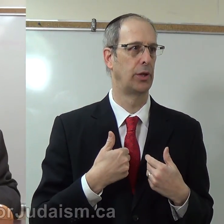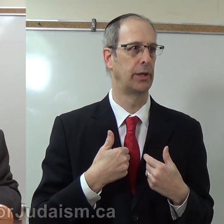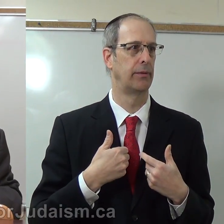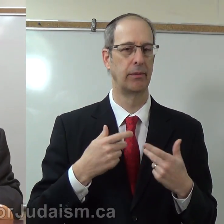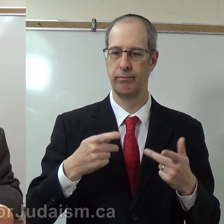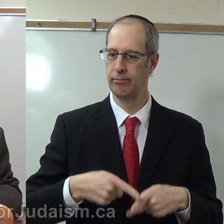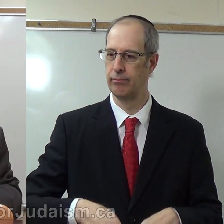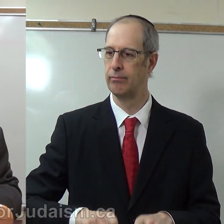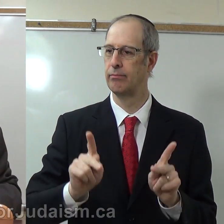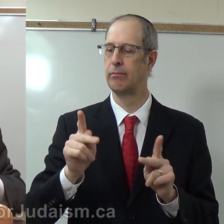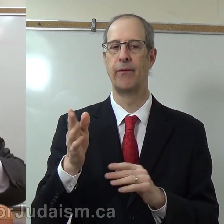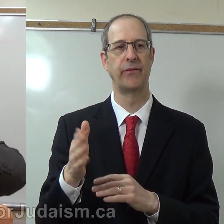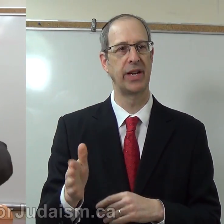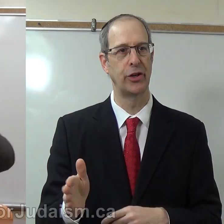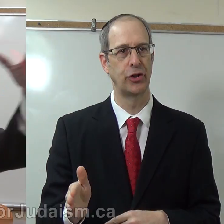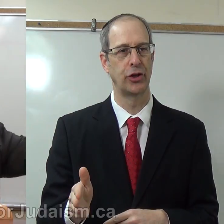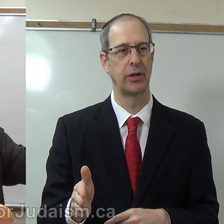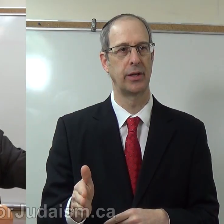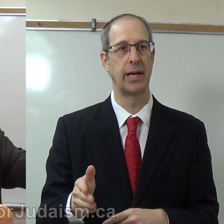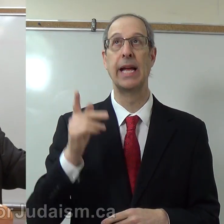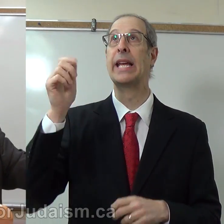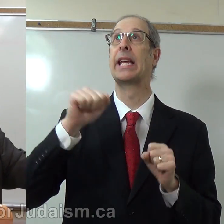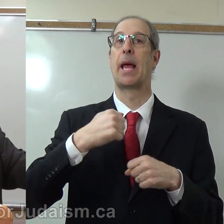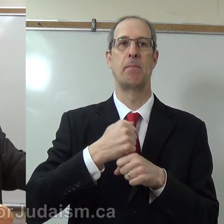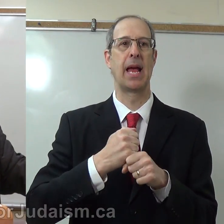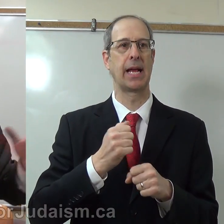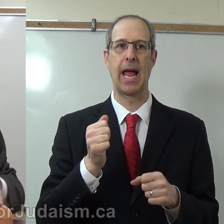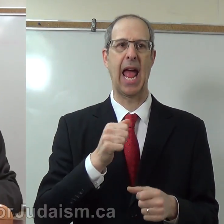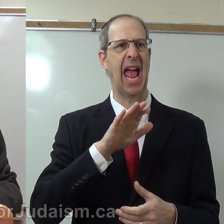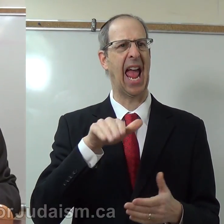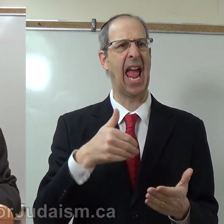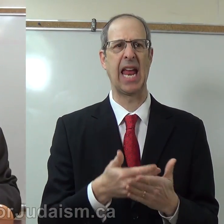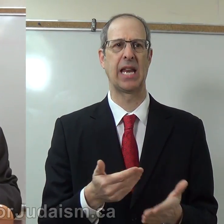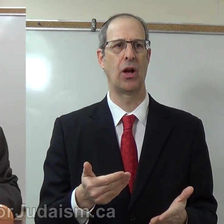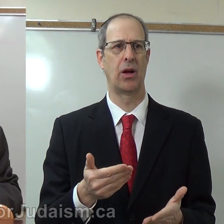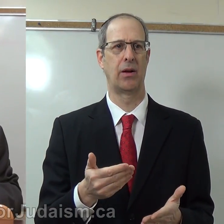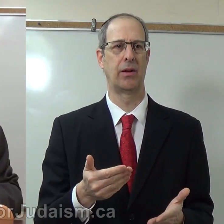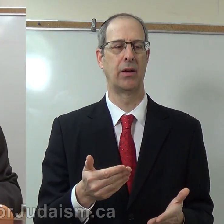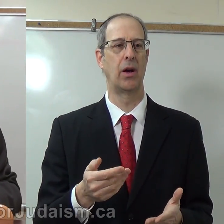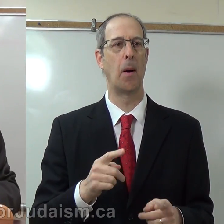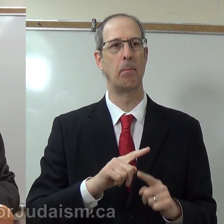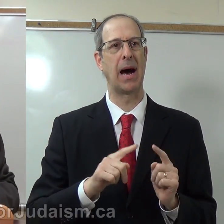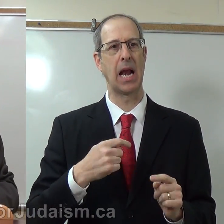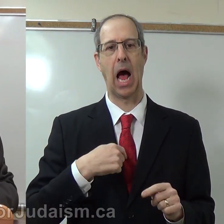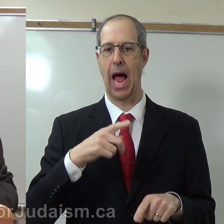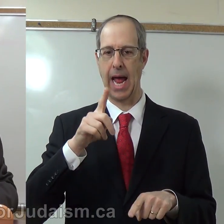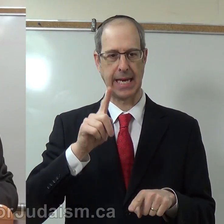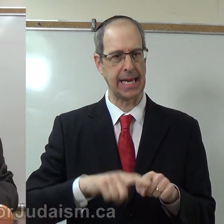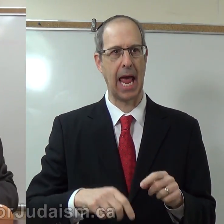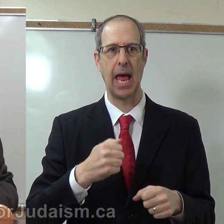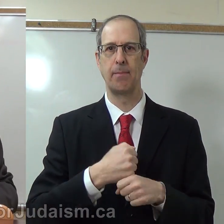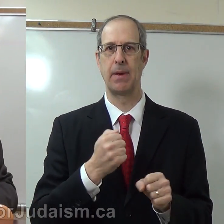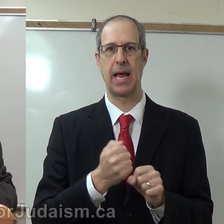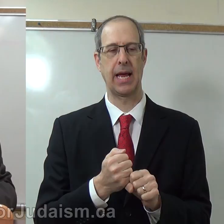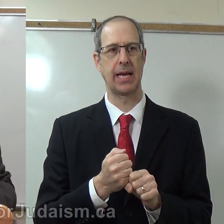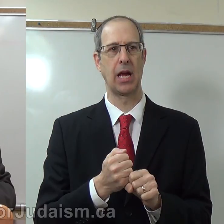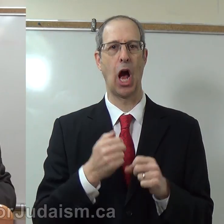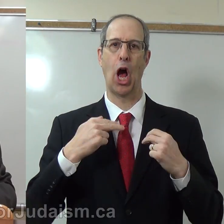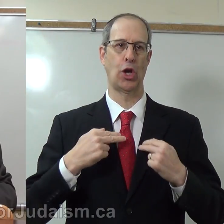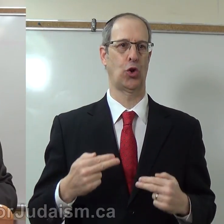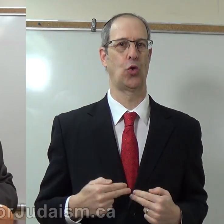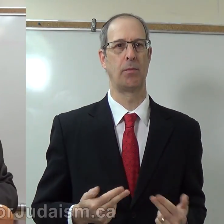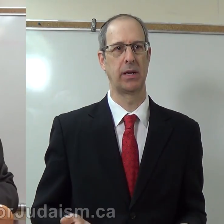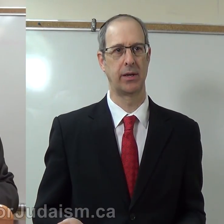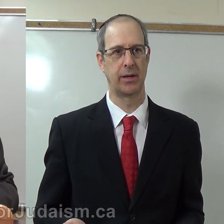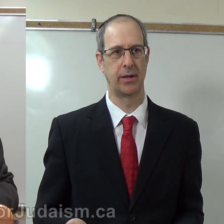Let there be fish. God can make everything. But God is saying, I cannot make a human